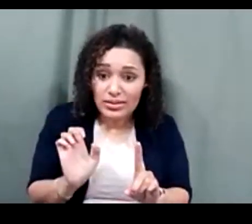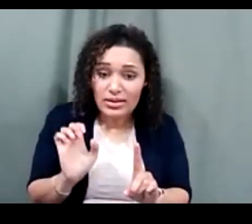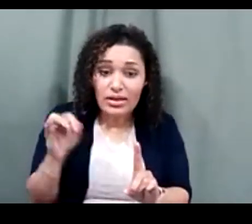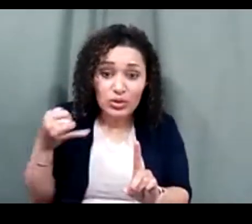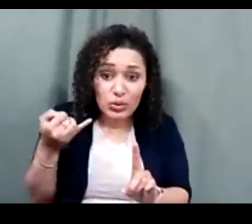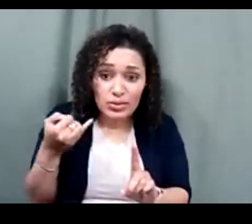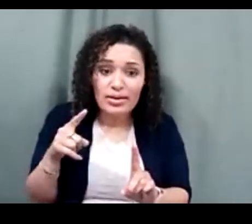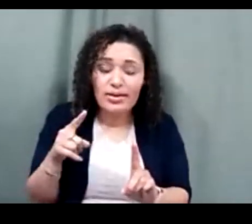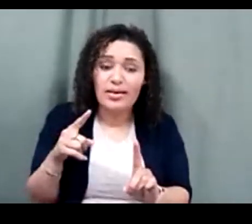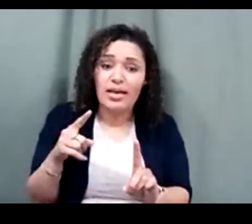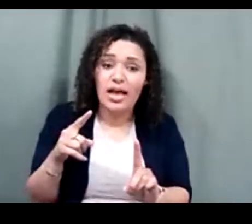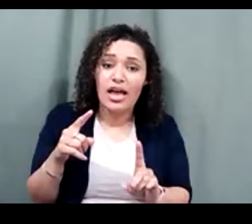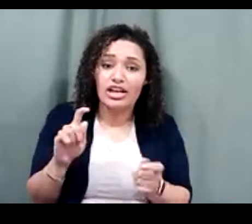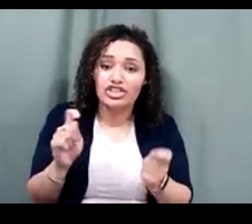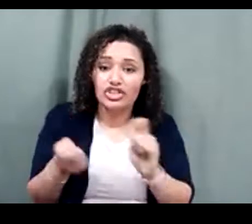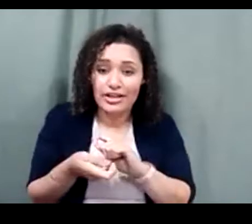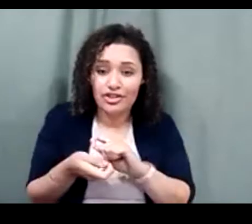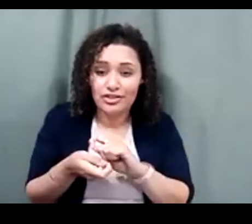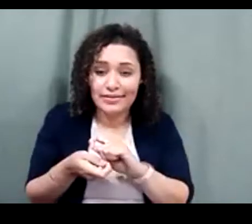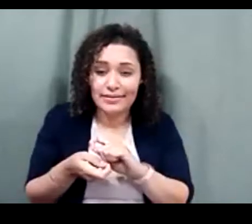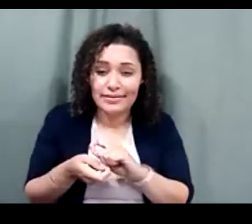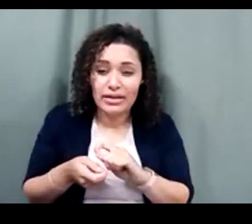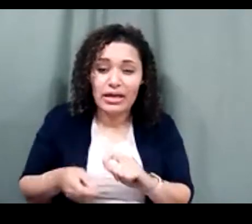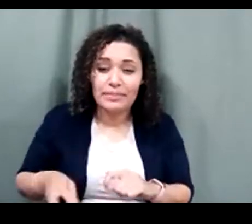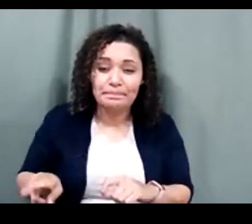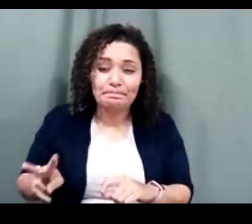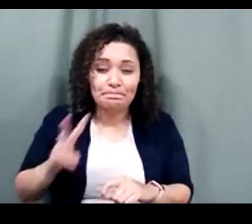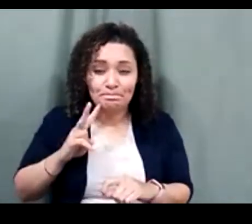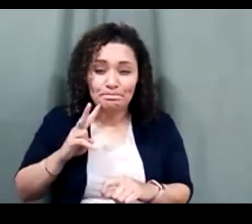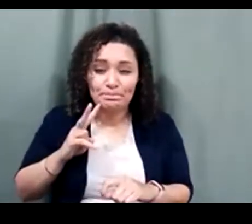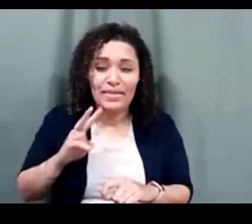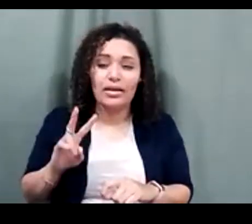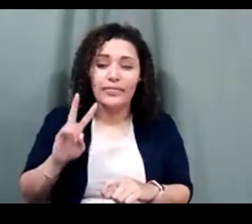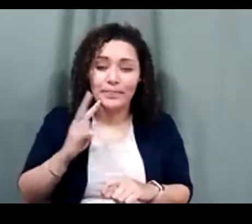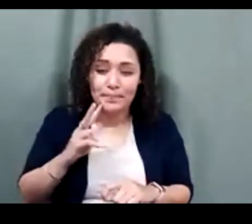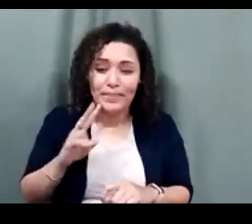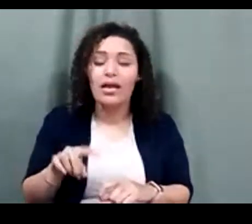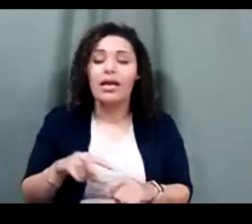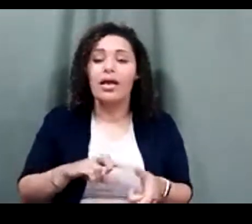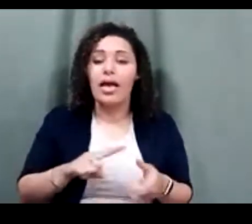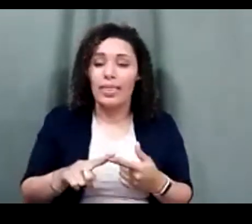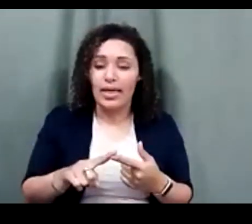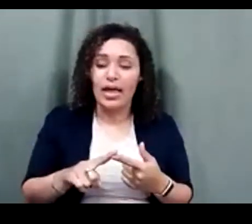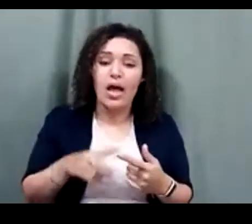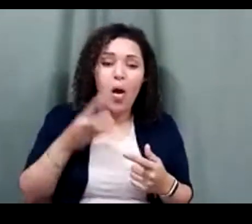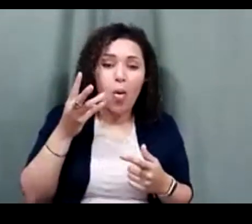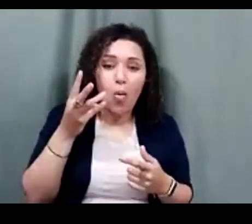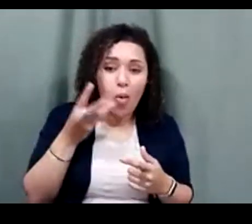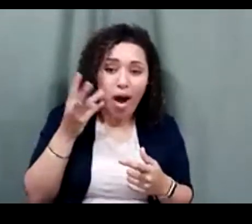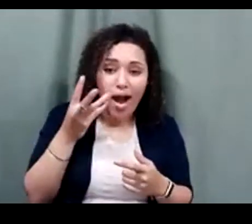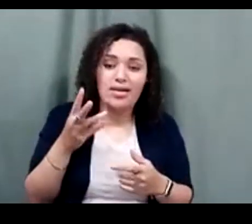it into essentially vinegar. And wine is sort of the halfway house on the way from juice to vinegar.